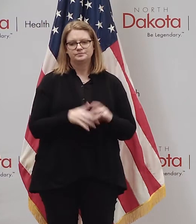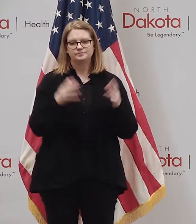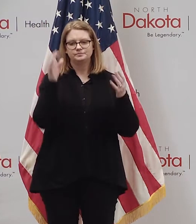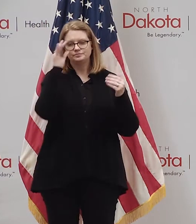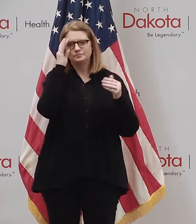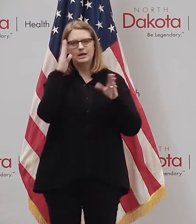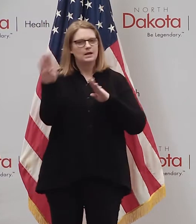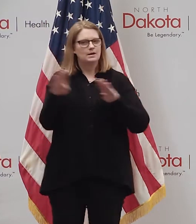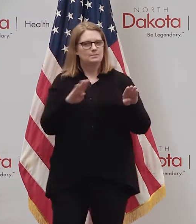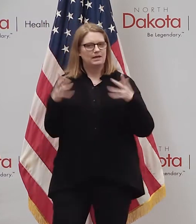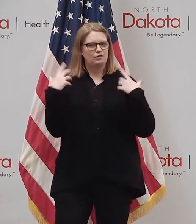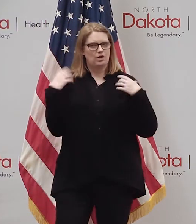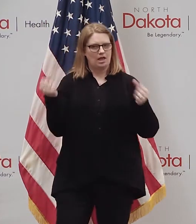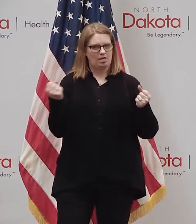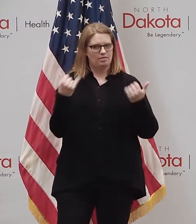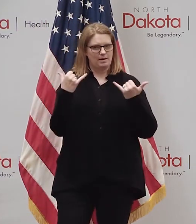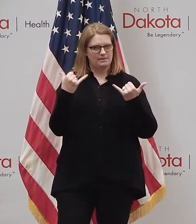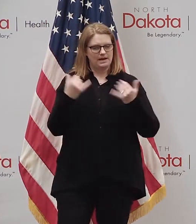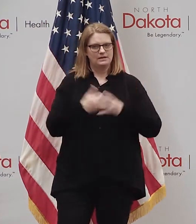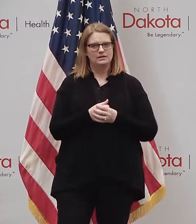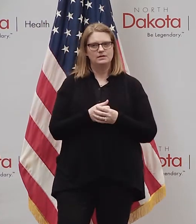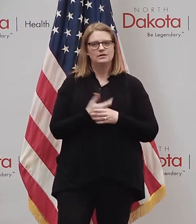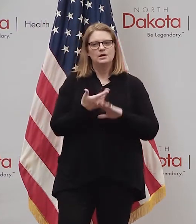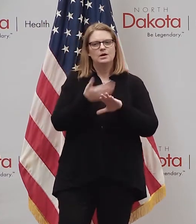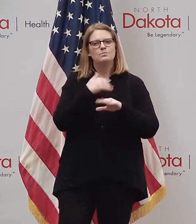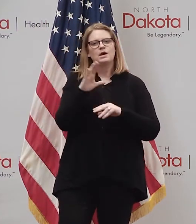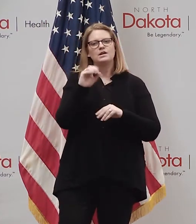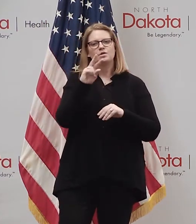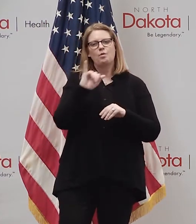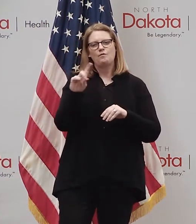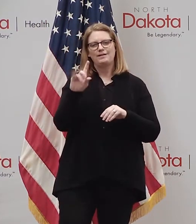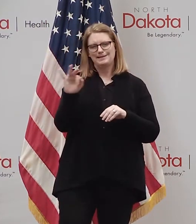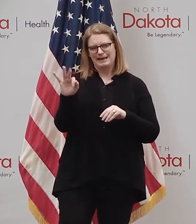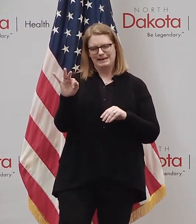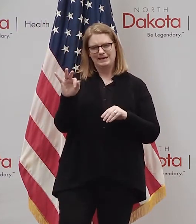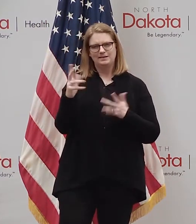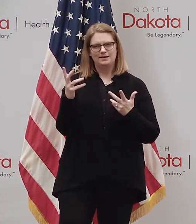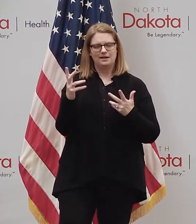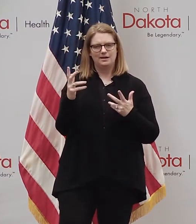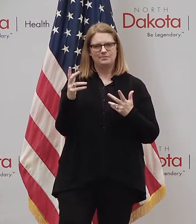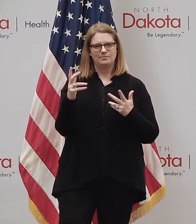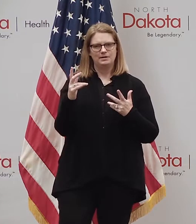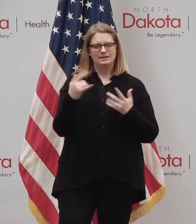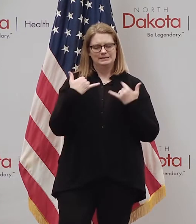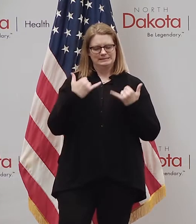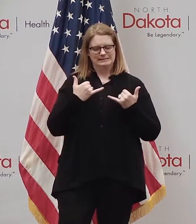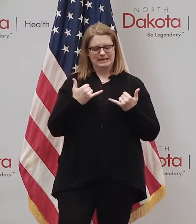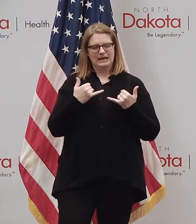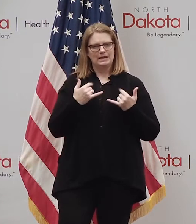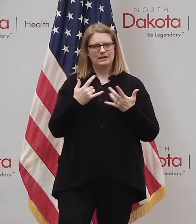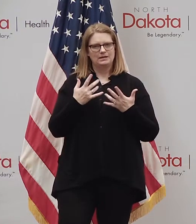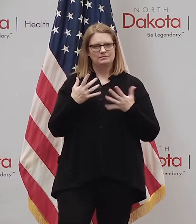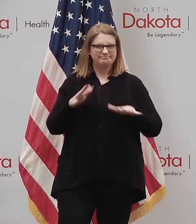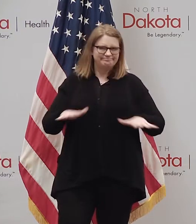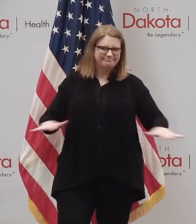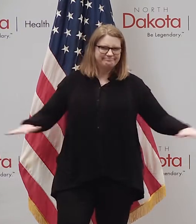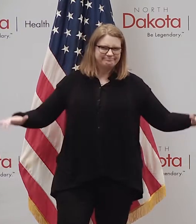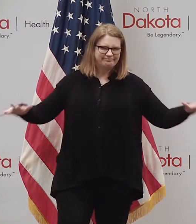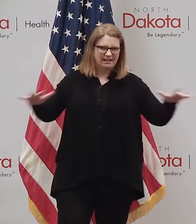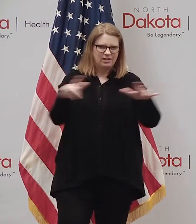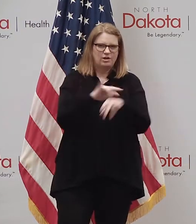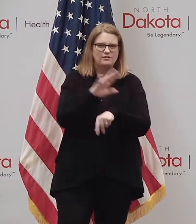is a behavioral health update. Prior to COVID-19, and of course today, the nation is